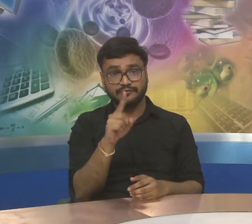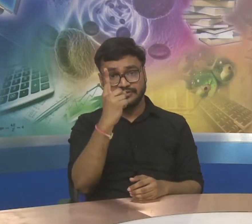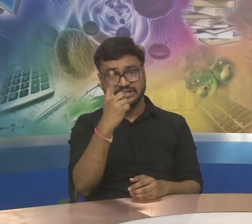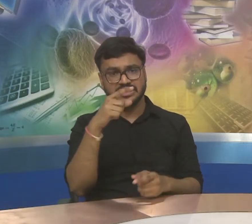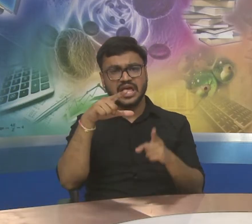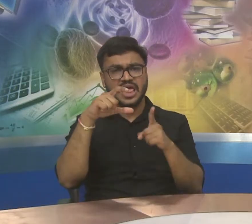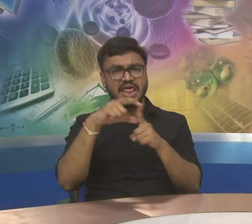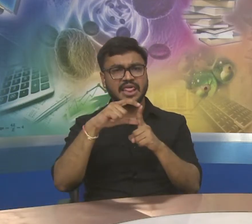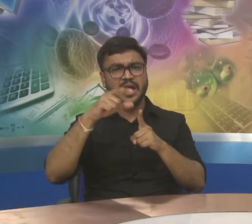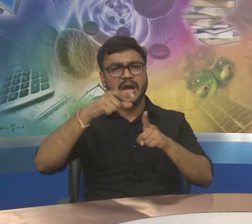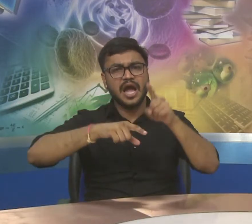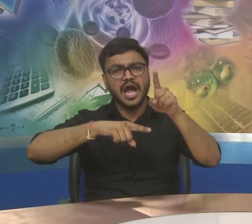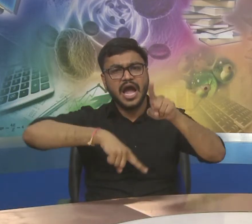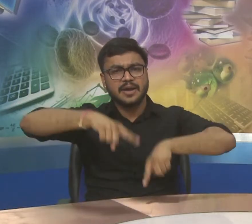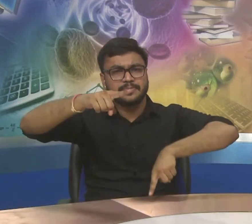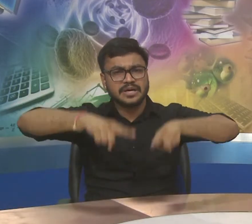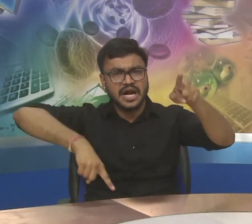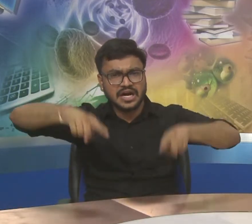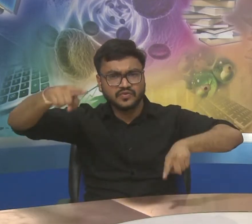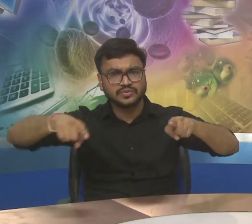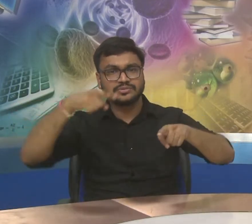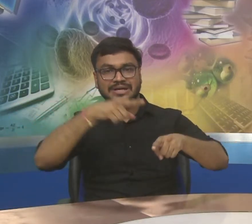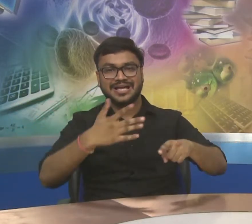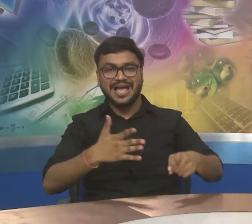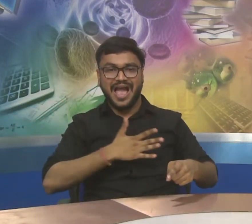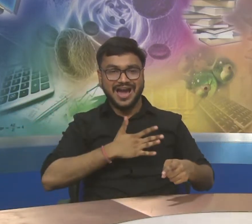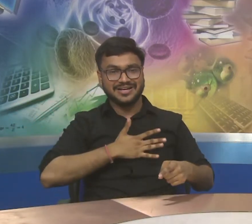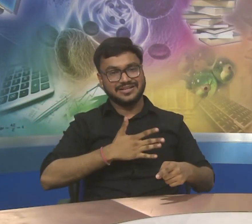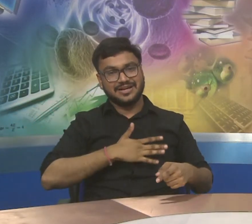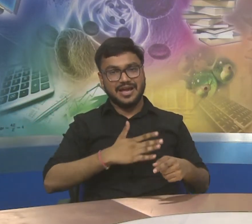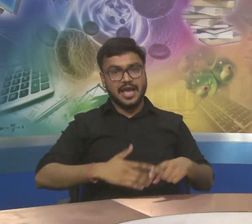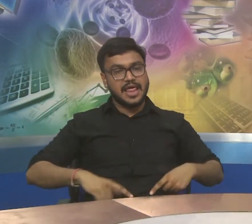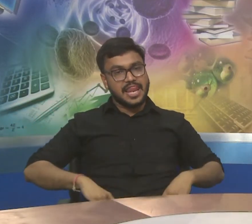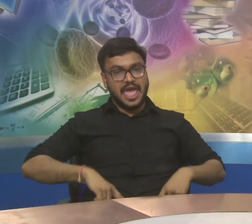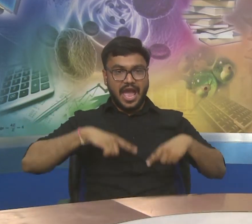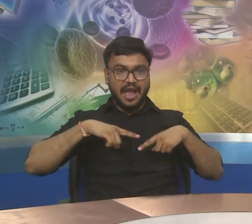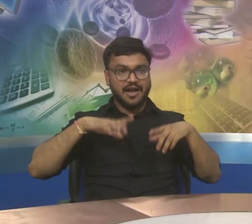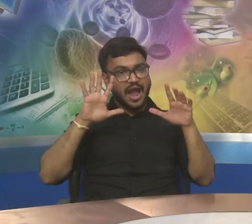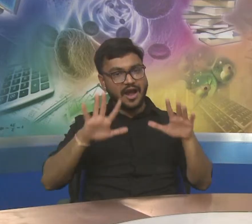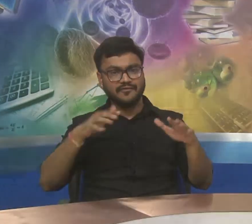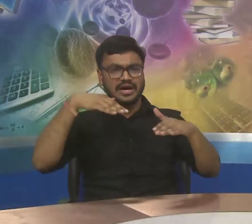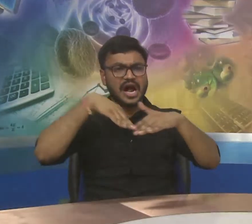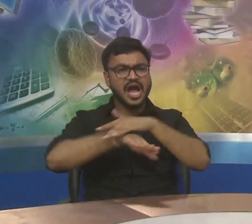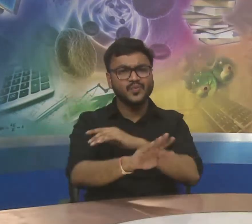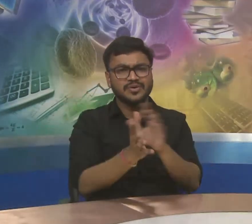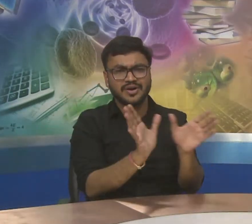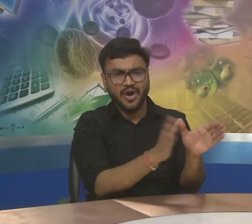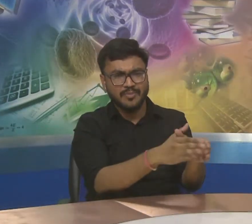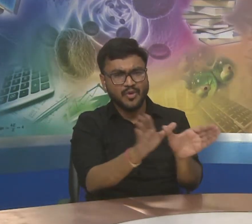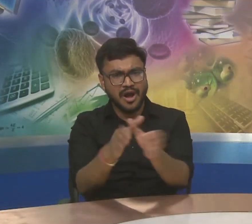Now let's look at some of the diversification of life,